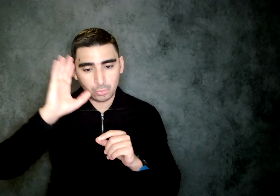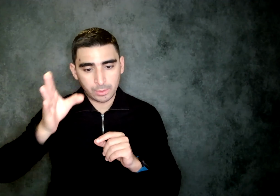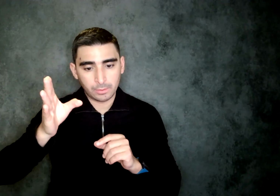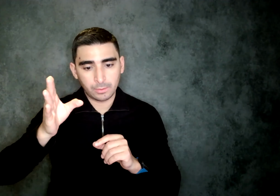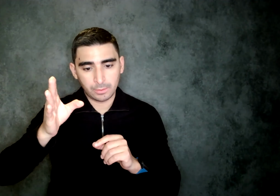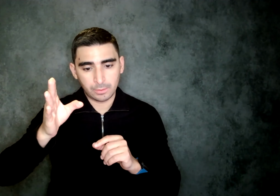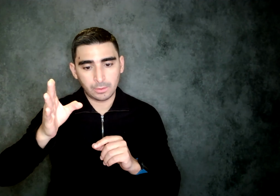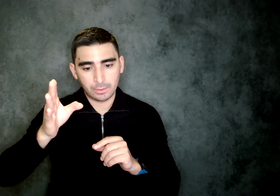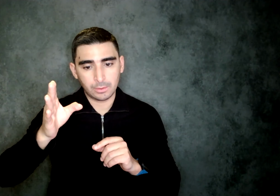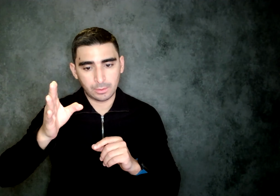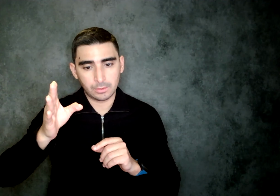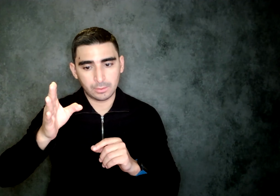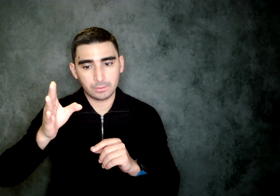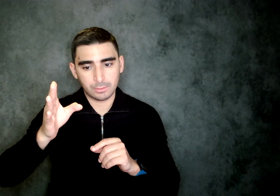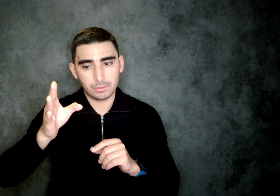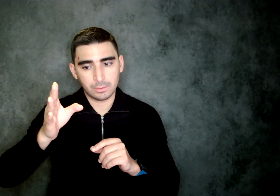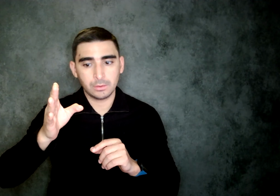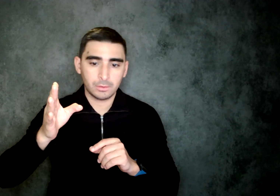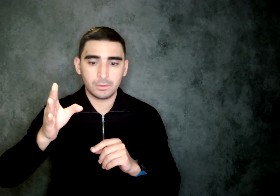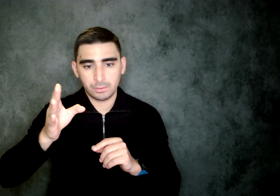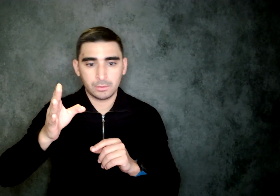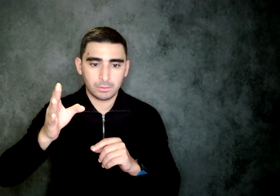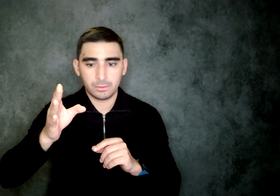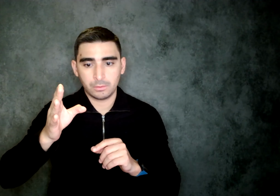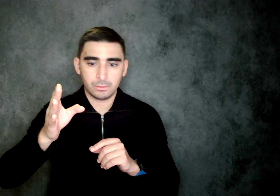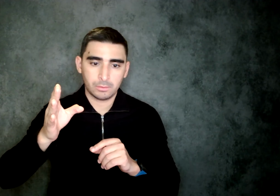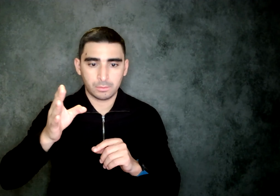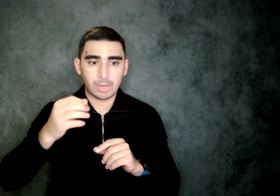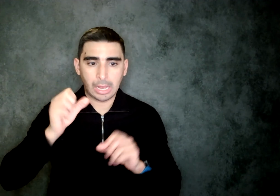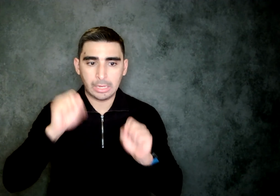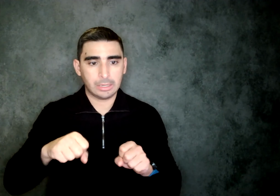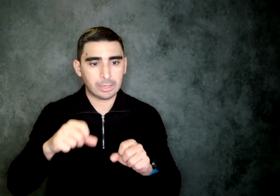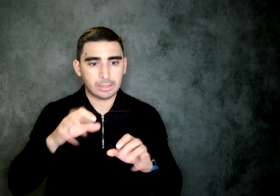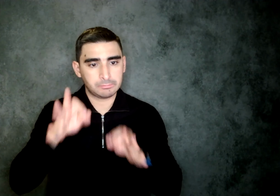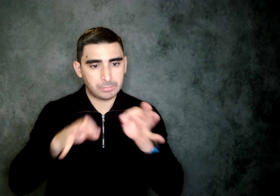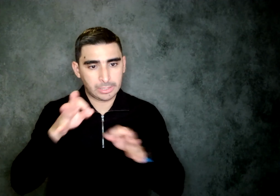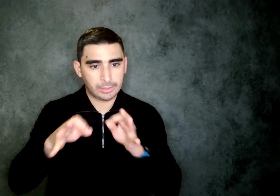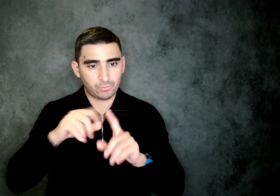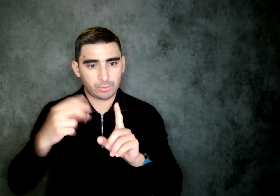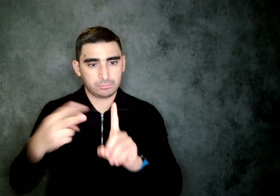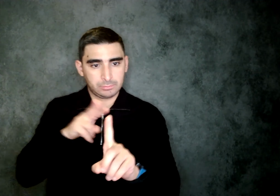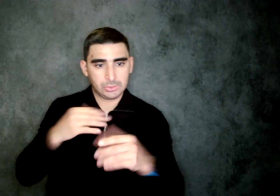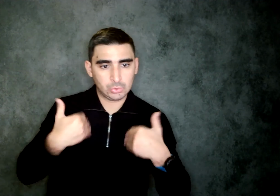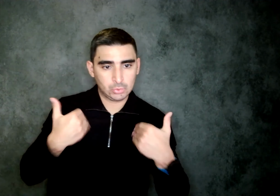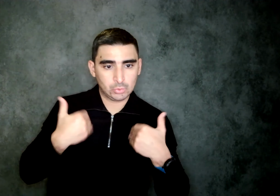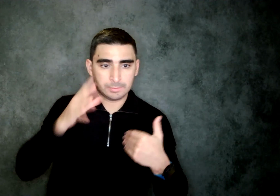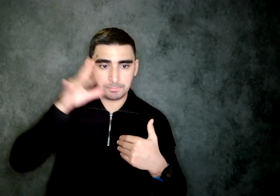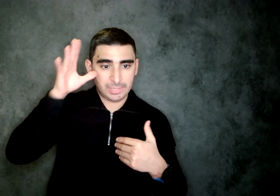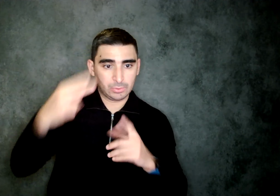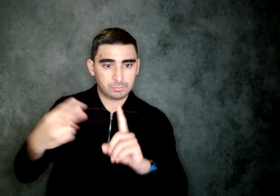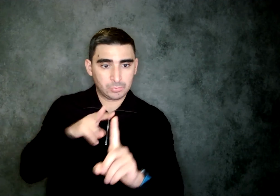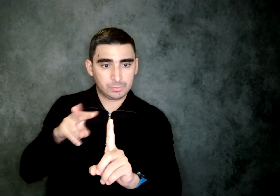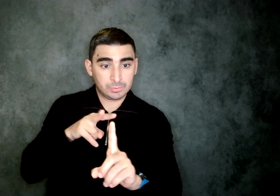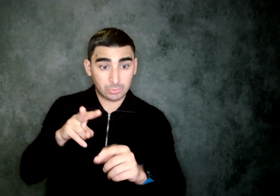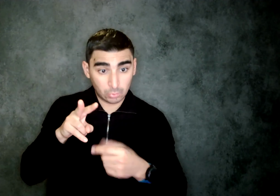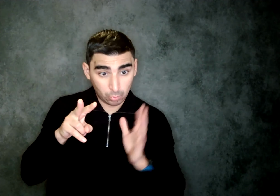of course, I can share from a youth and parent perspective, because those are the stories that